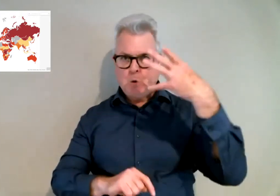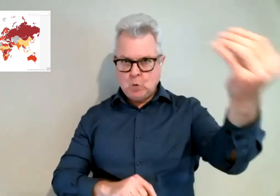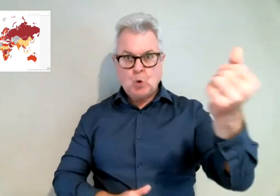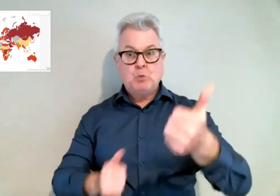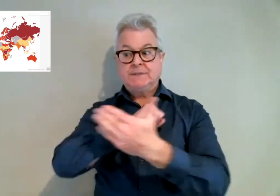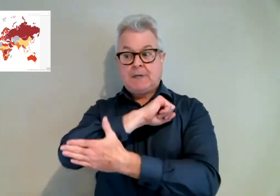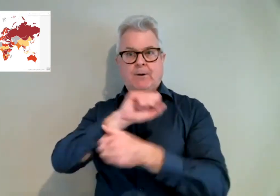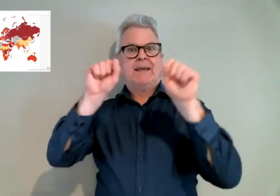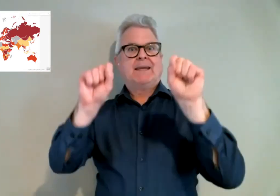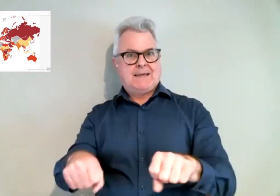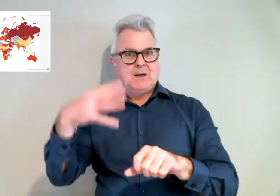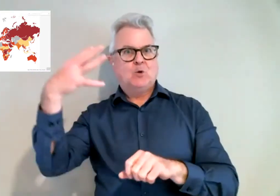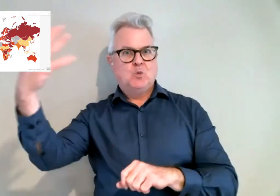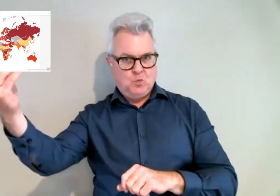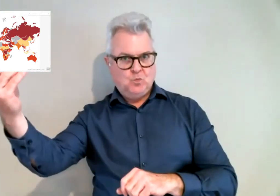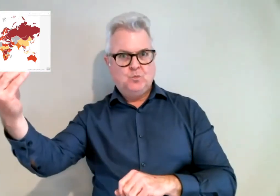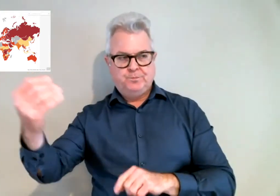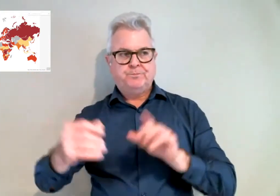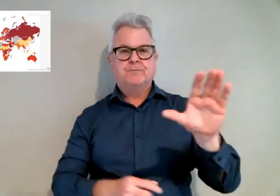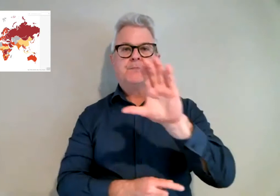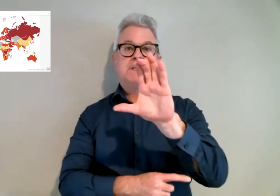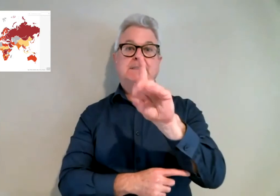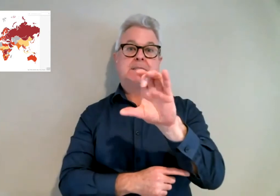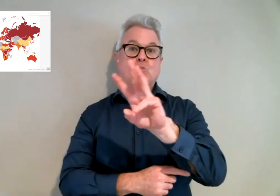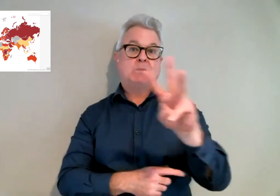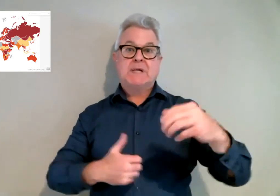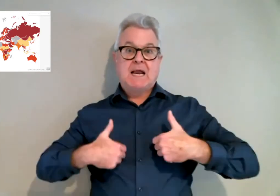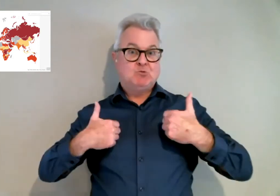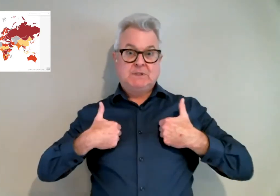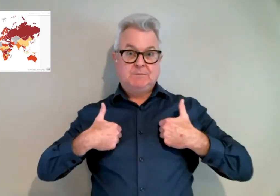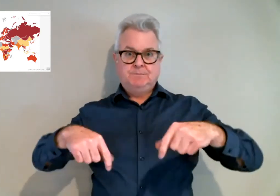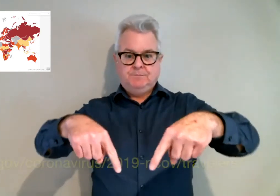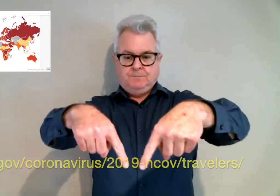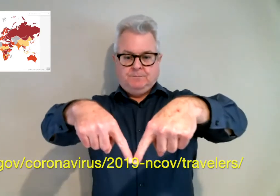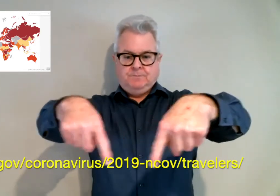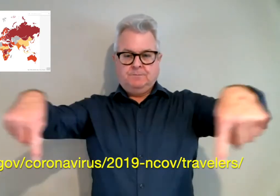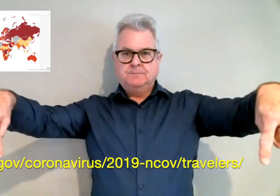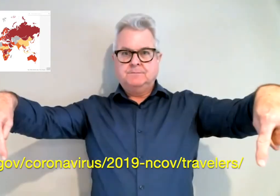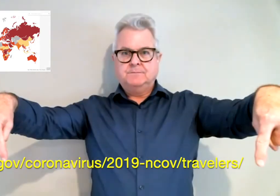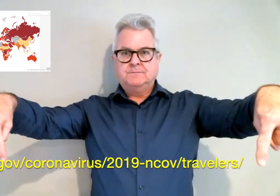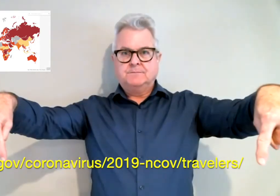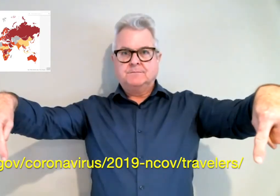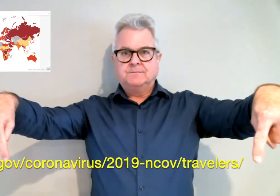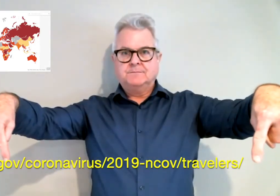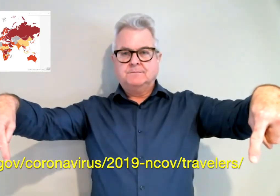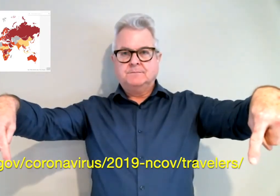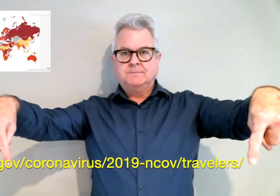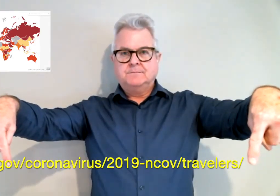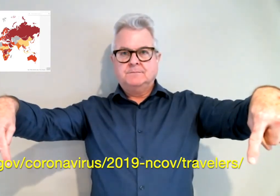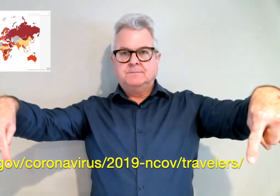countries that you should not go to and which countries are considered safe to go to. And their website for the CDC travel page is